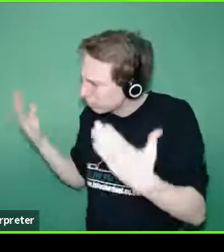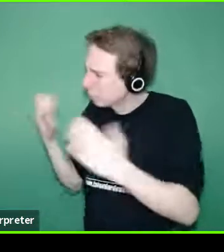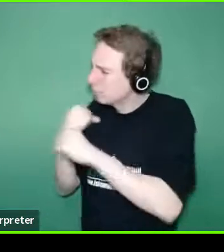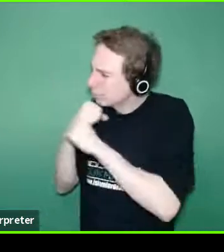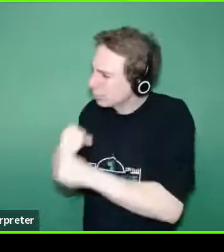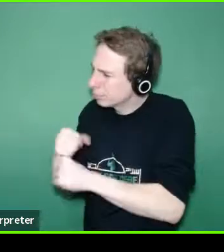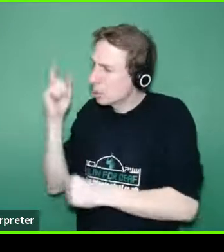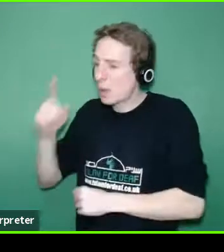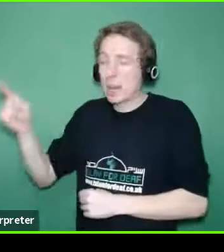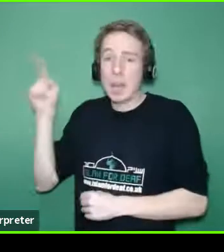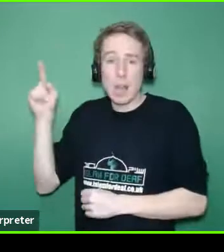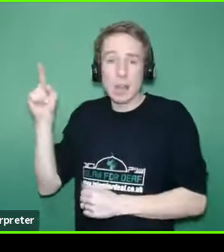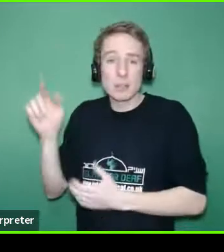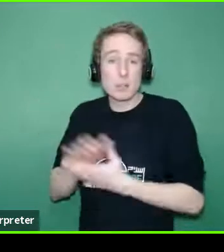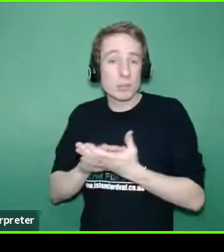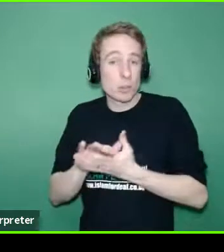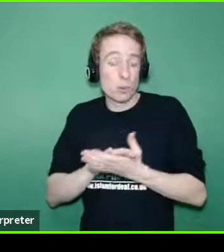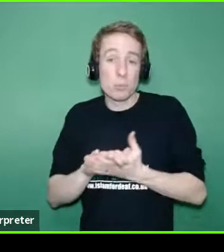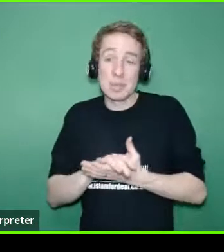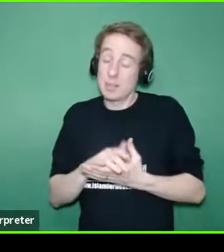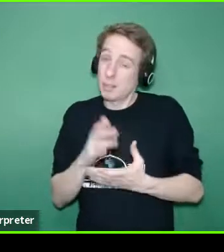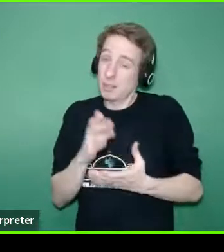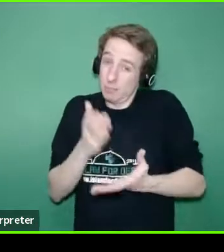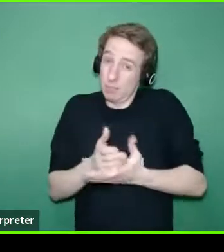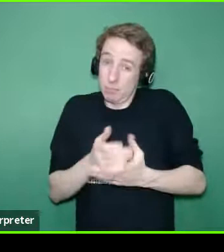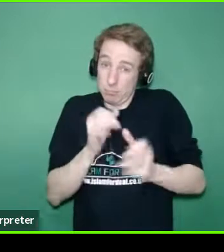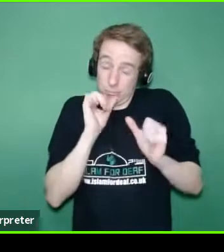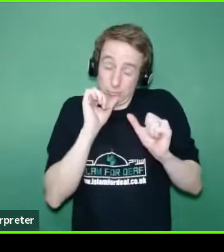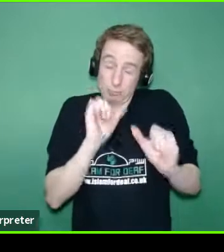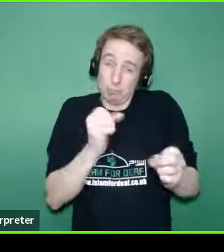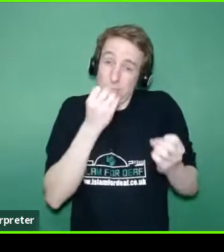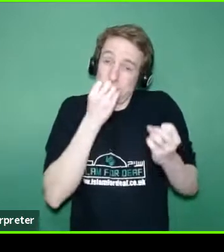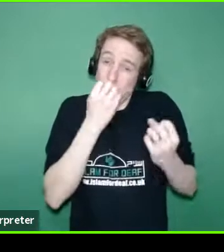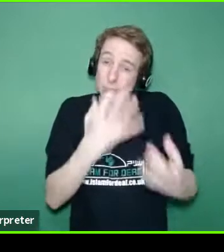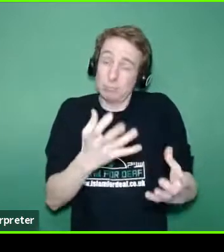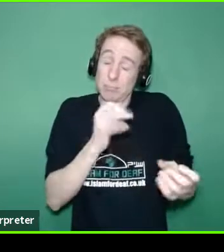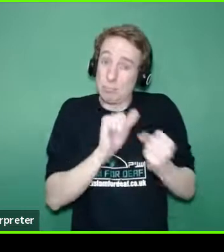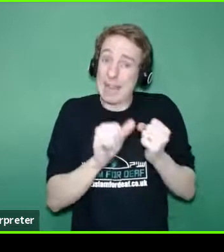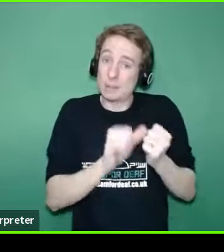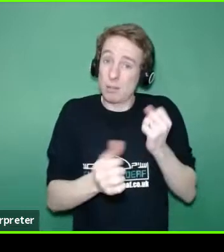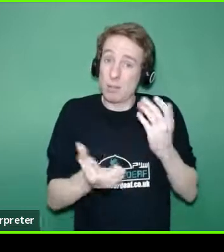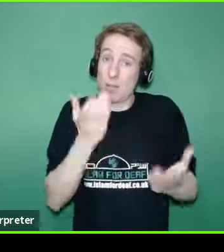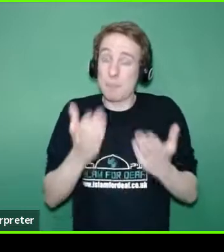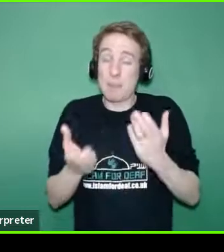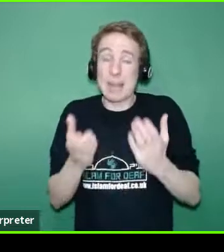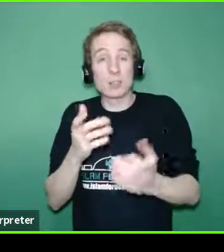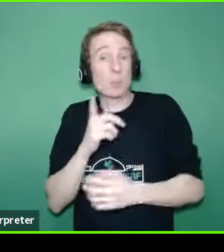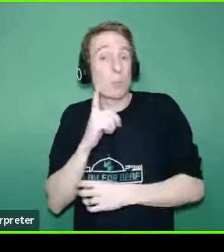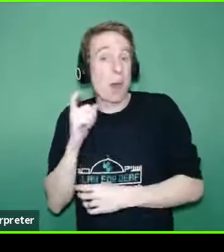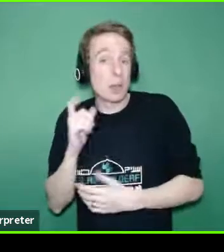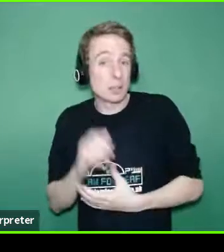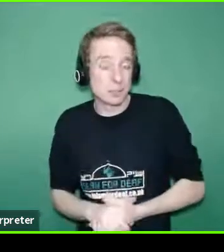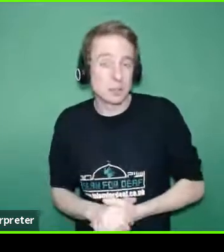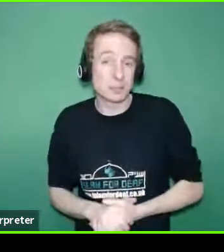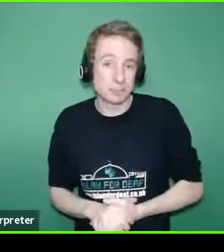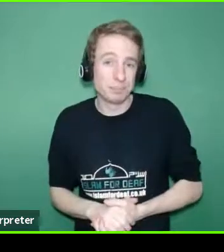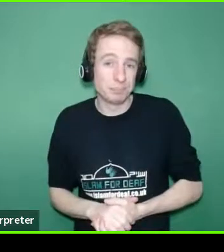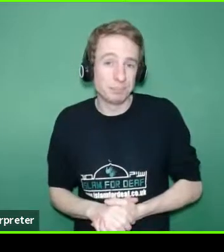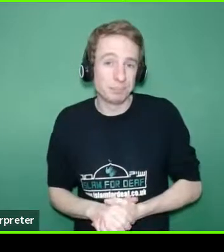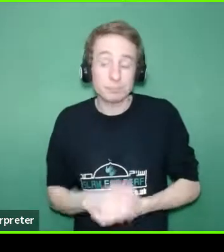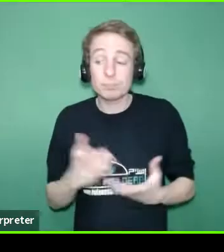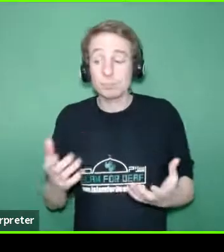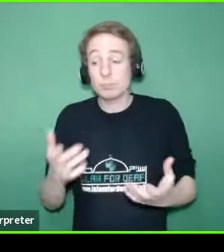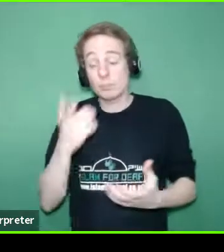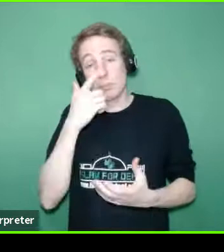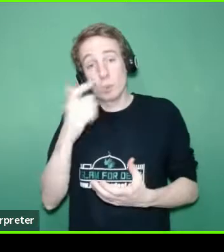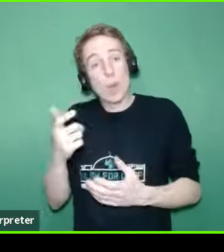and sweeter than the smell of musk. And we can compare this to the statement of the Prophet, peace and blessings be